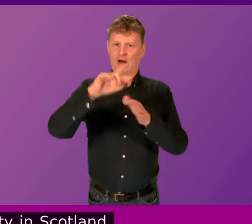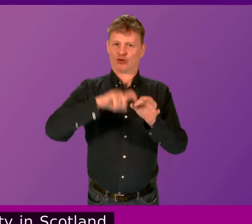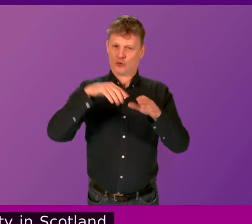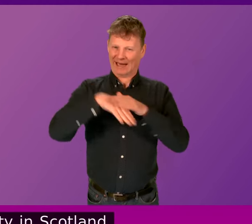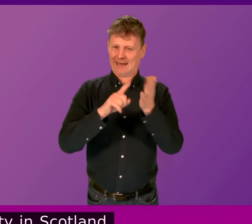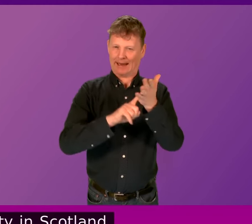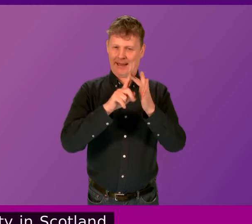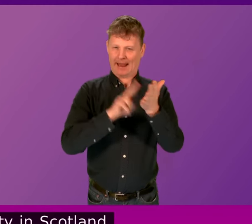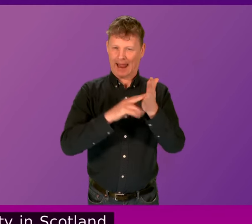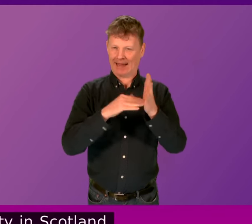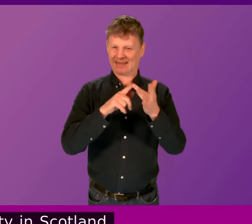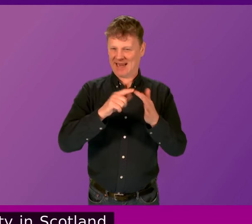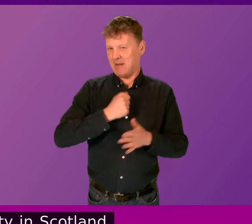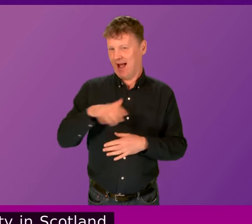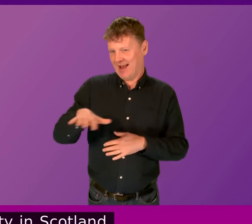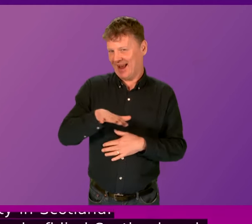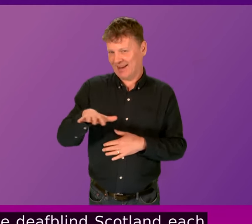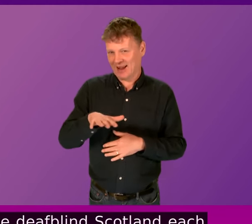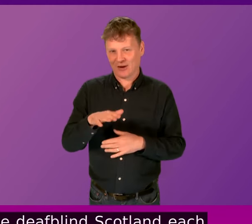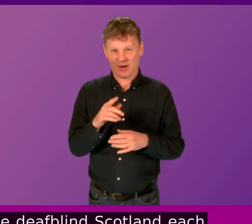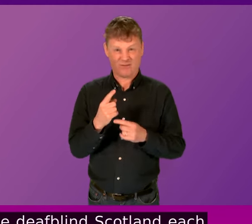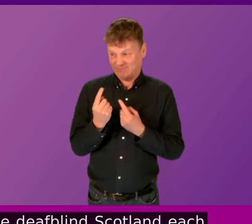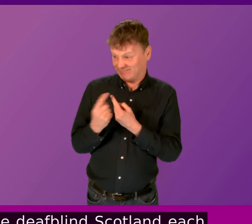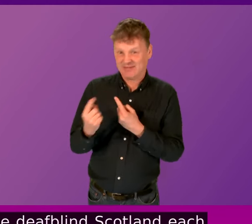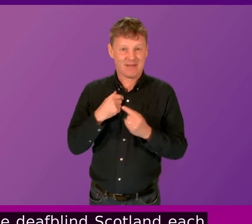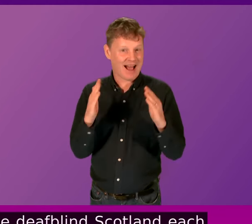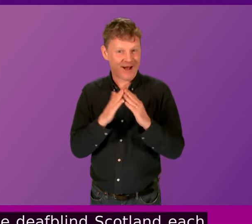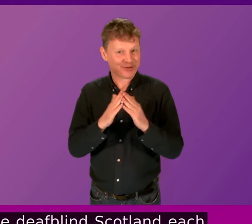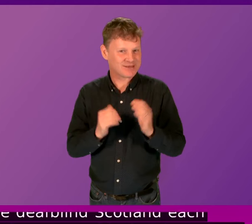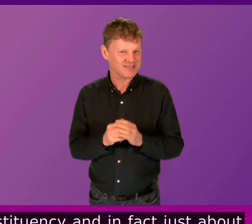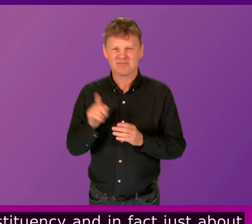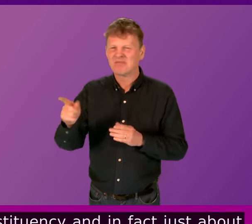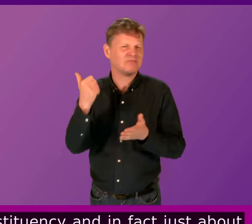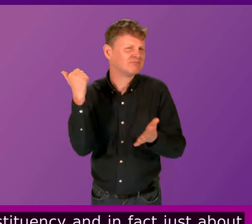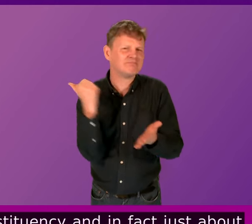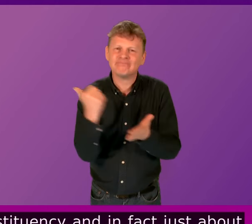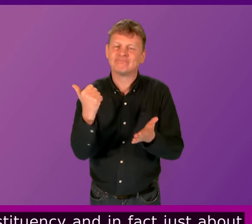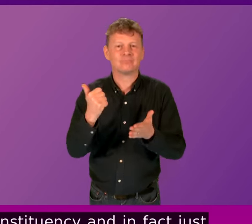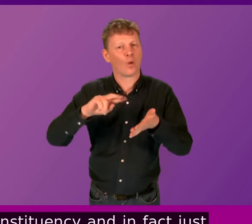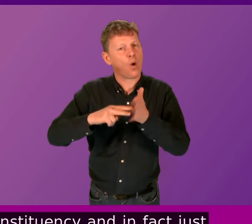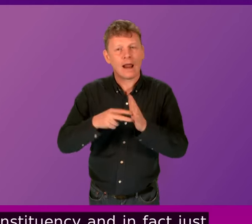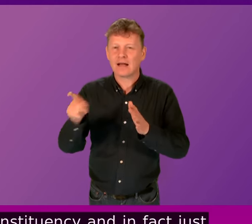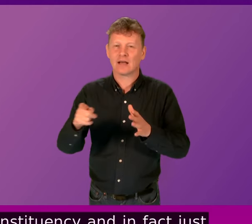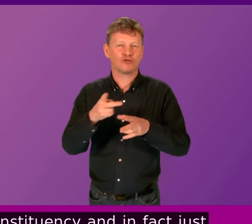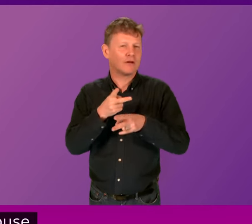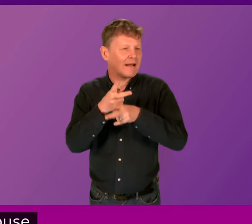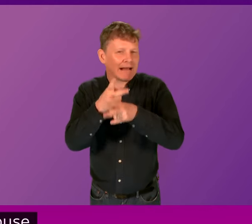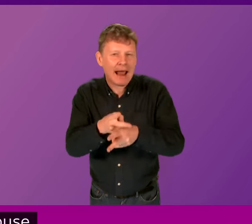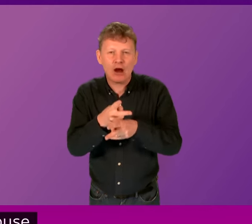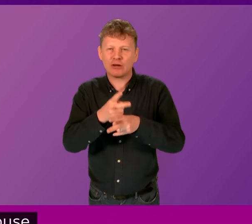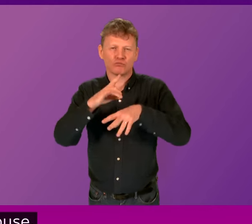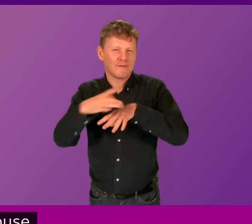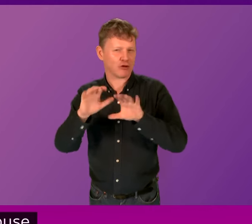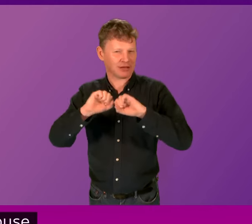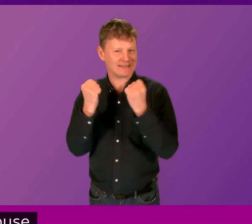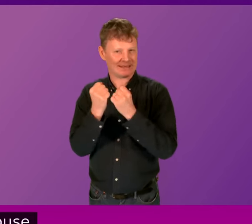in my constituency. In fact, it's about 1 mile from my house. They're a fantastic organisation with a caring professional team led